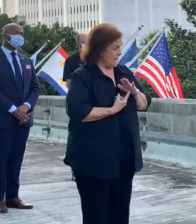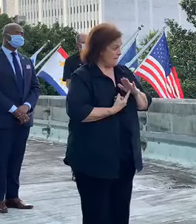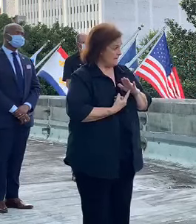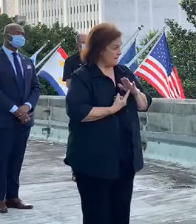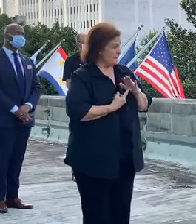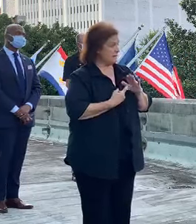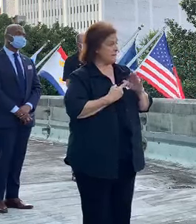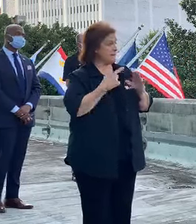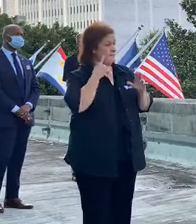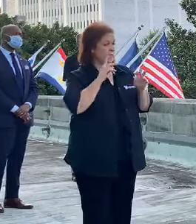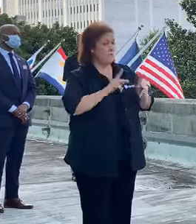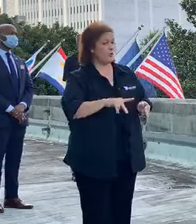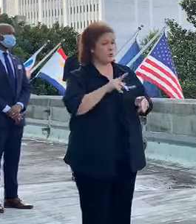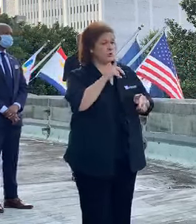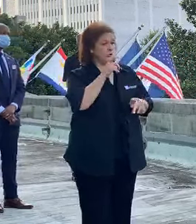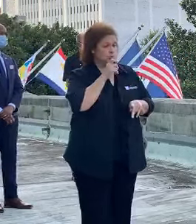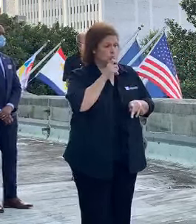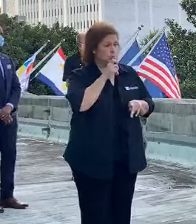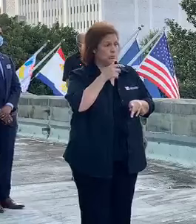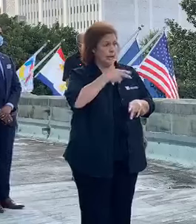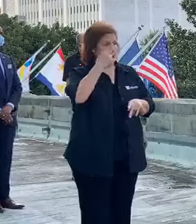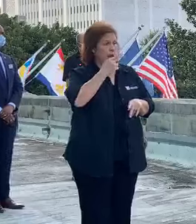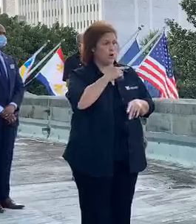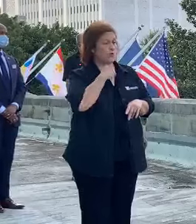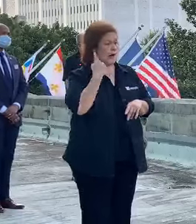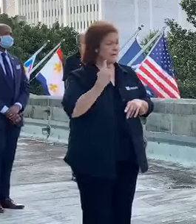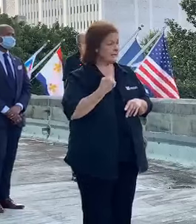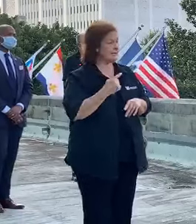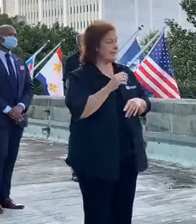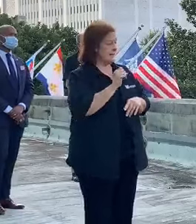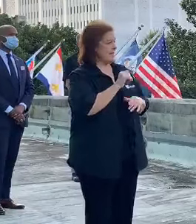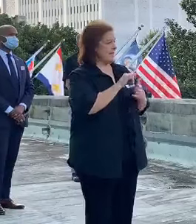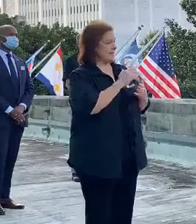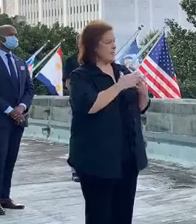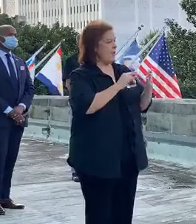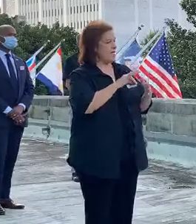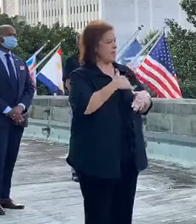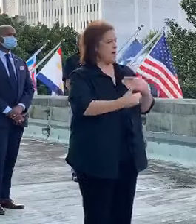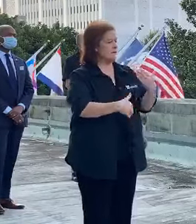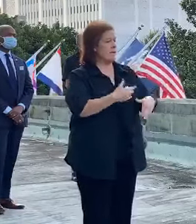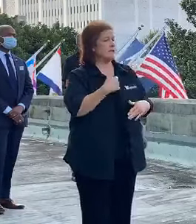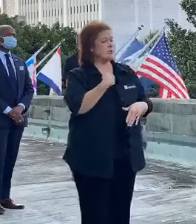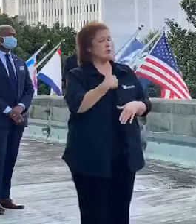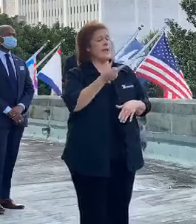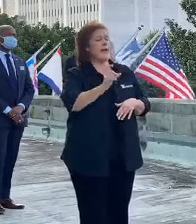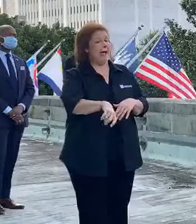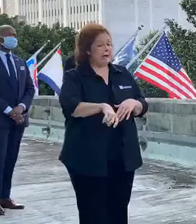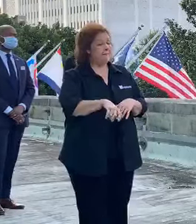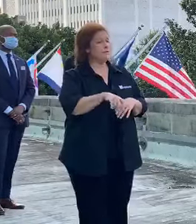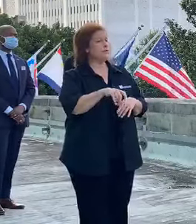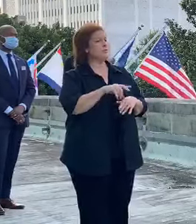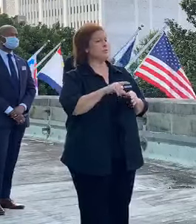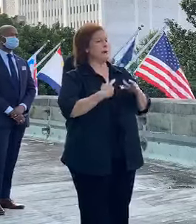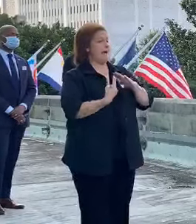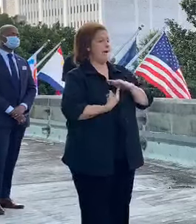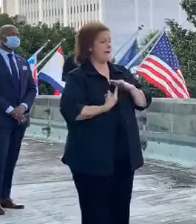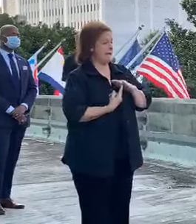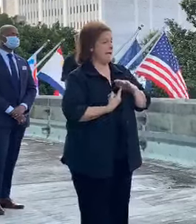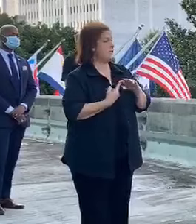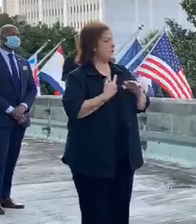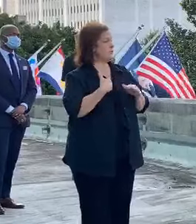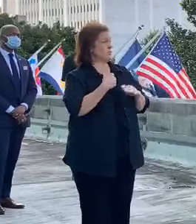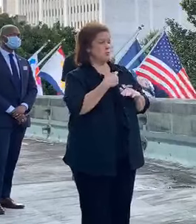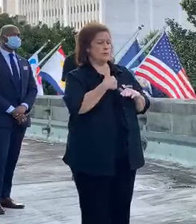high risk? Oh, yeah, that has to be. Oh, that's a part of the process. We have to isolate. We have to box